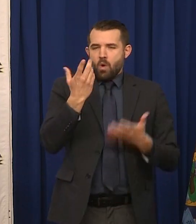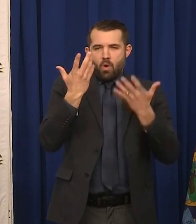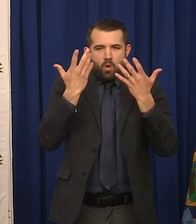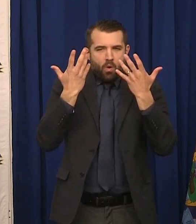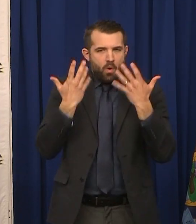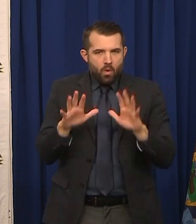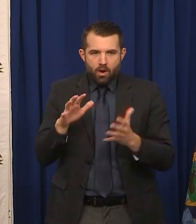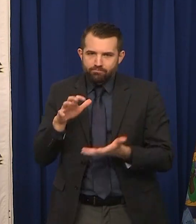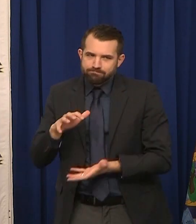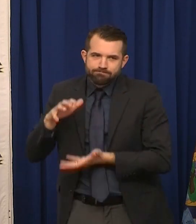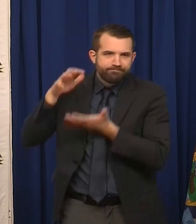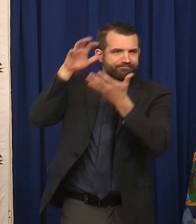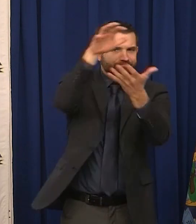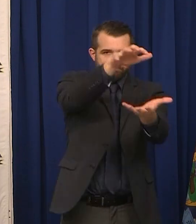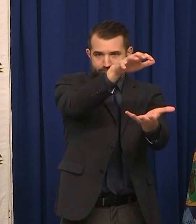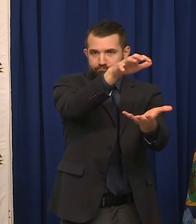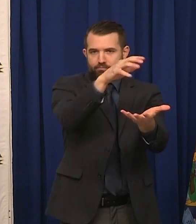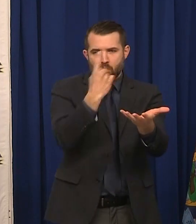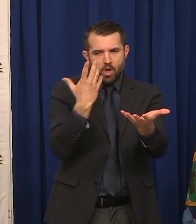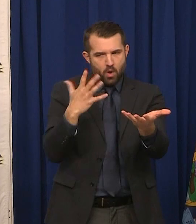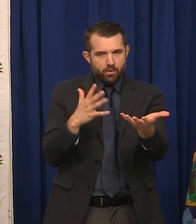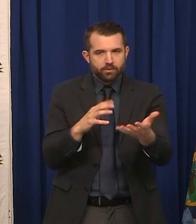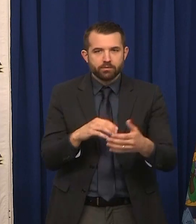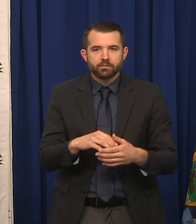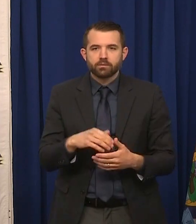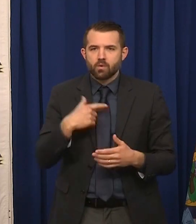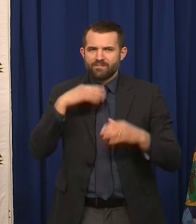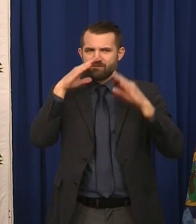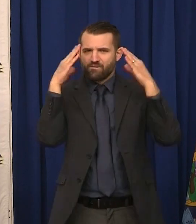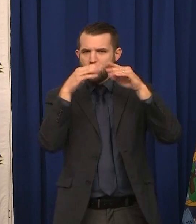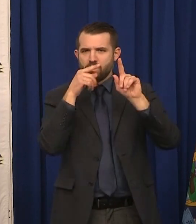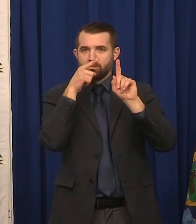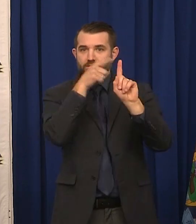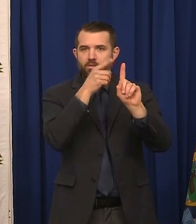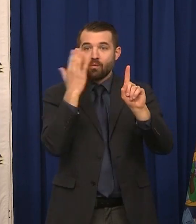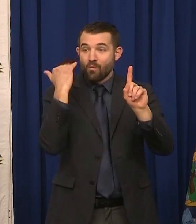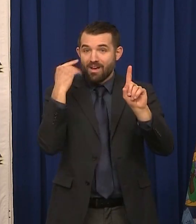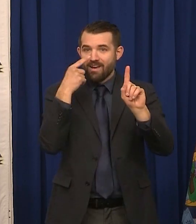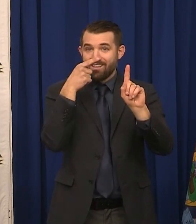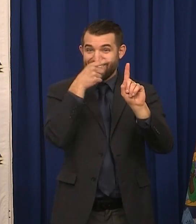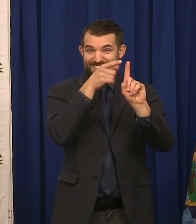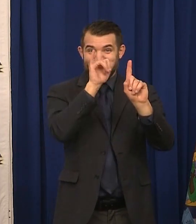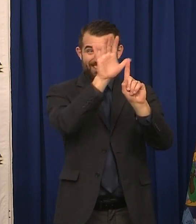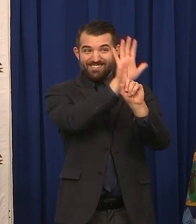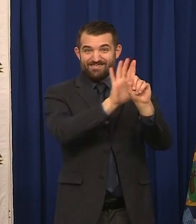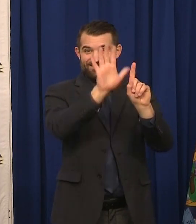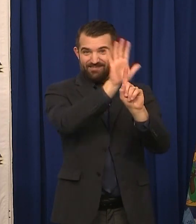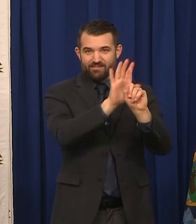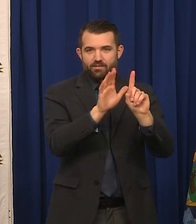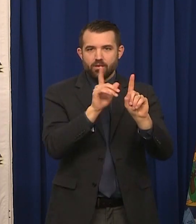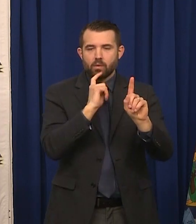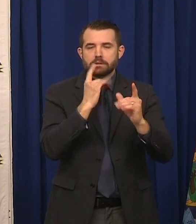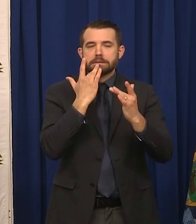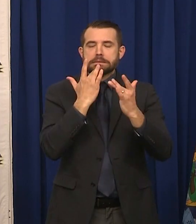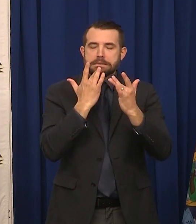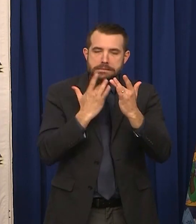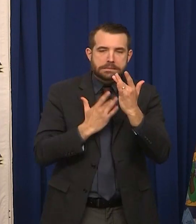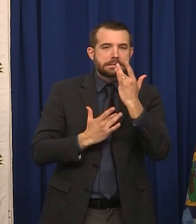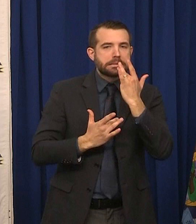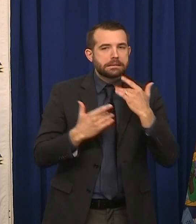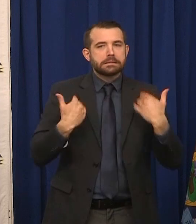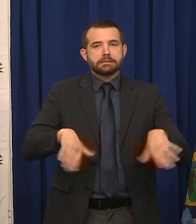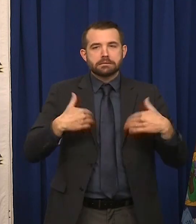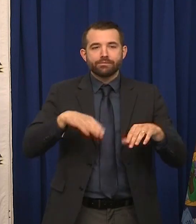already, where we focused on equipping the least equipped across the state of Maine, local fire, EMS, and